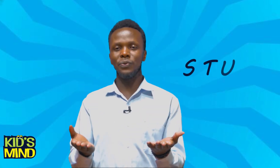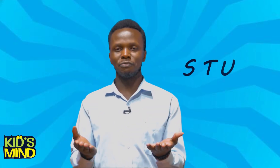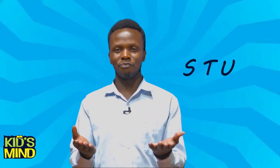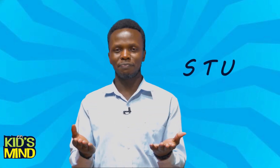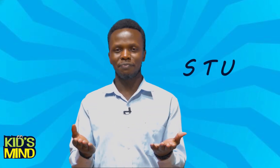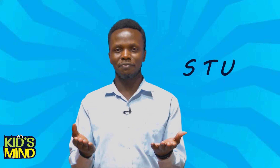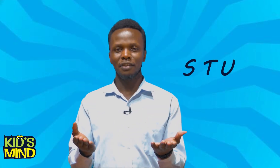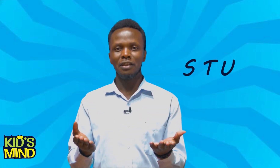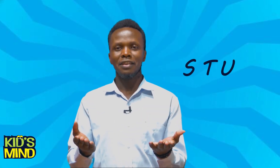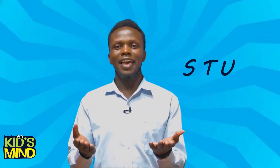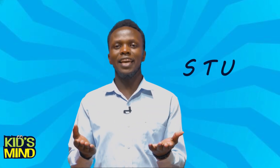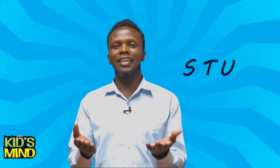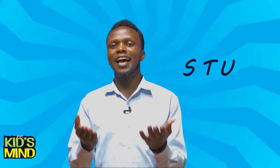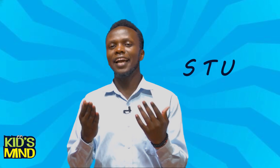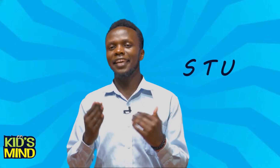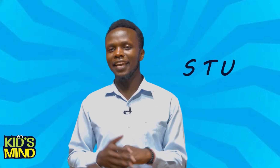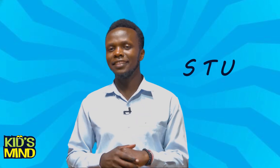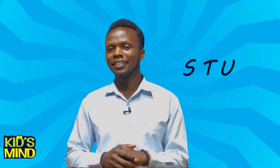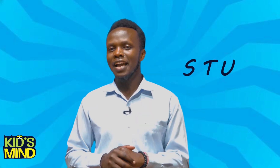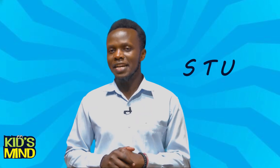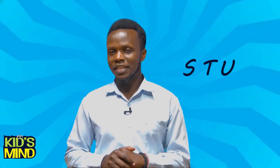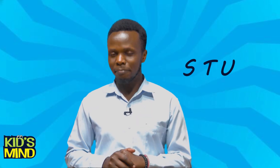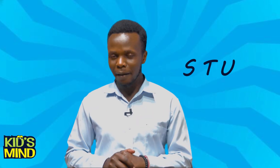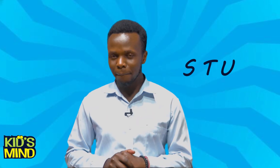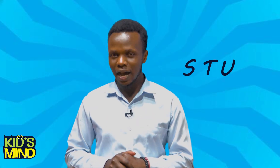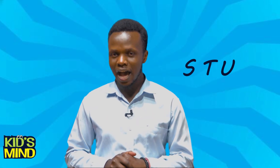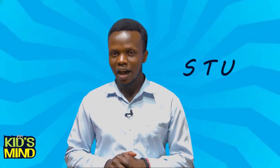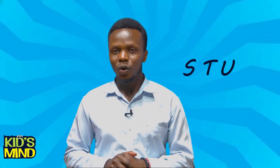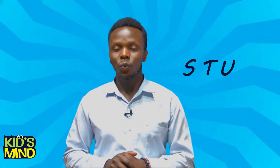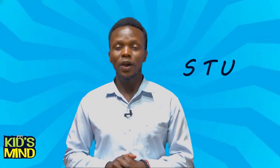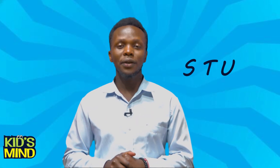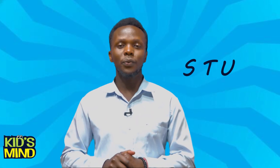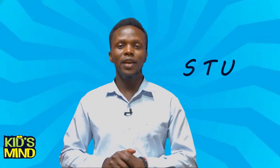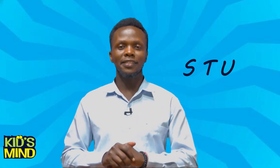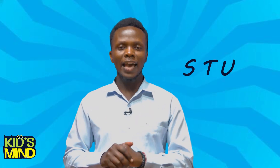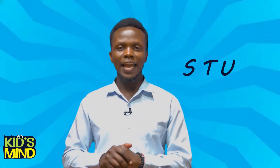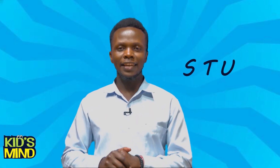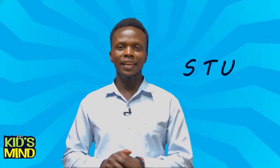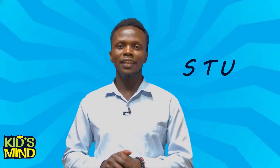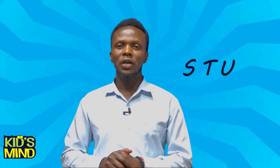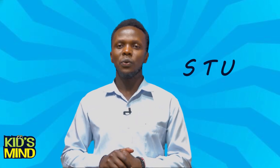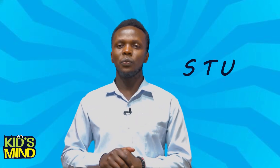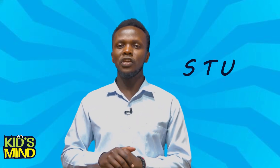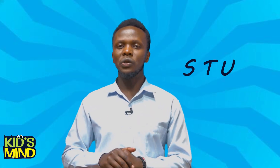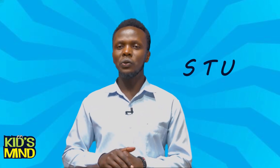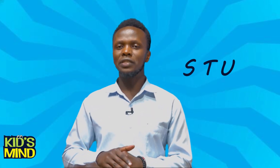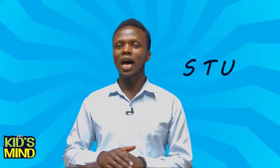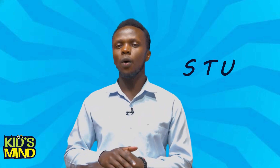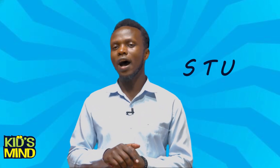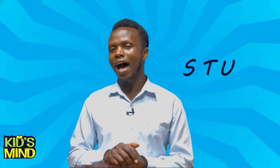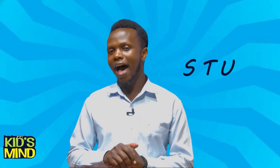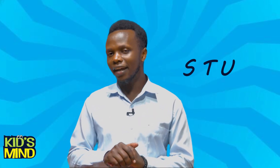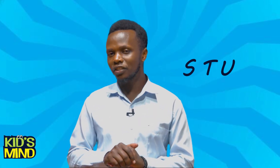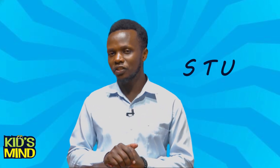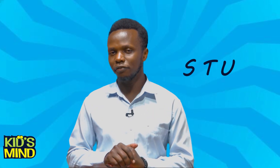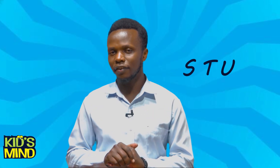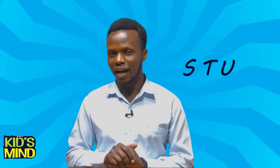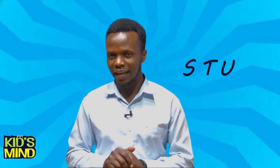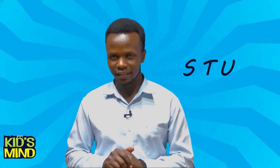U. And again, remember, when we are signing, we use our active